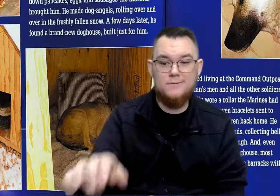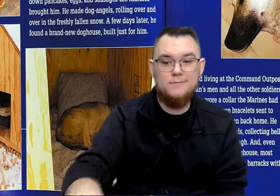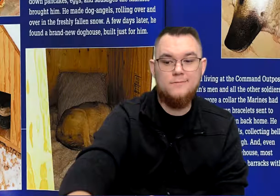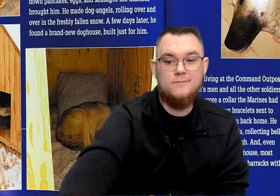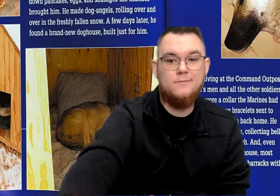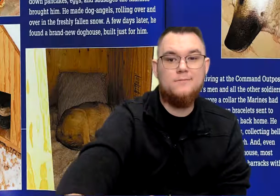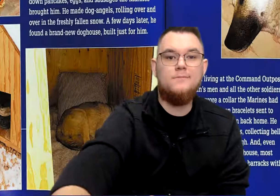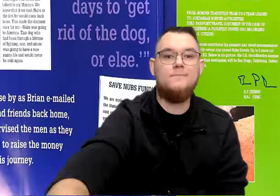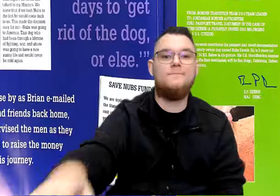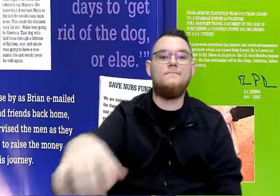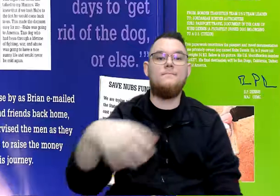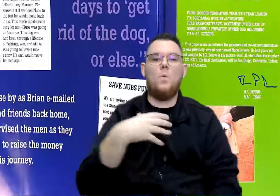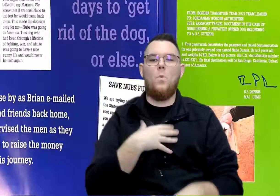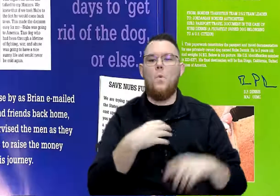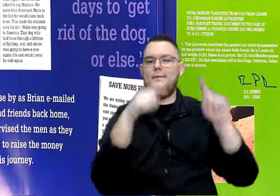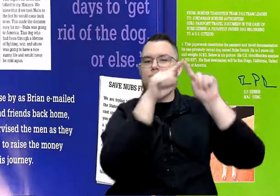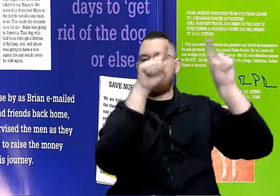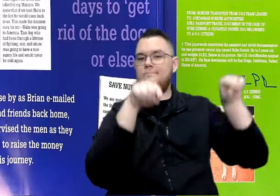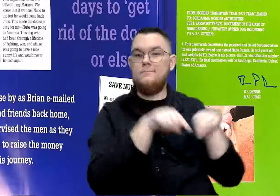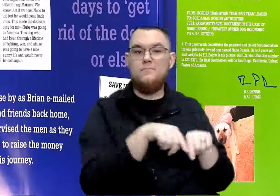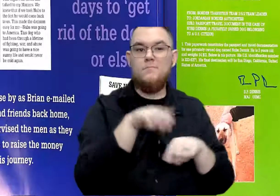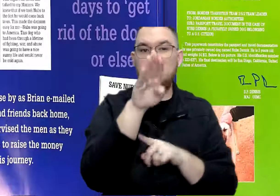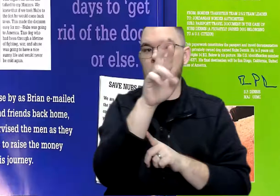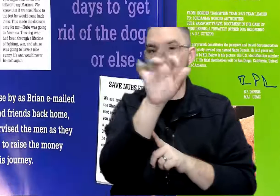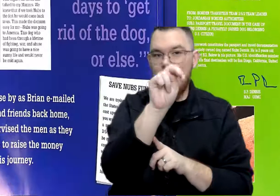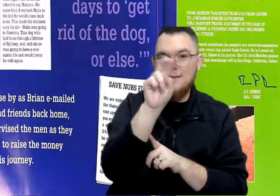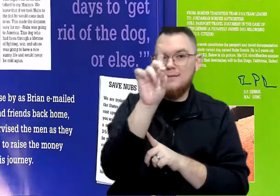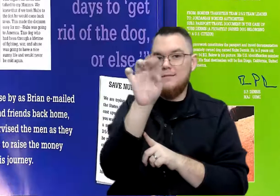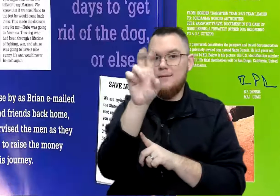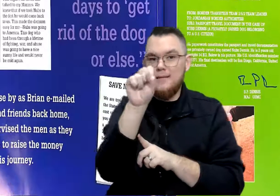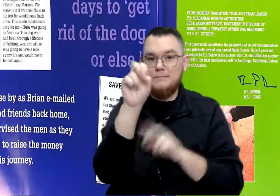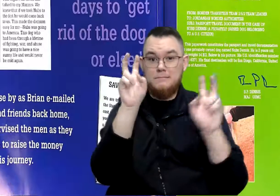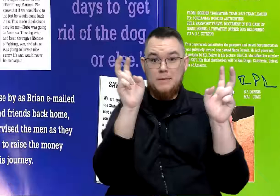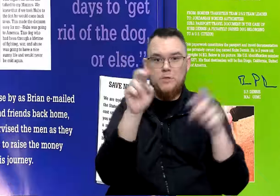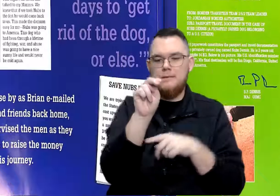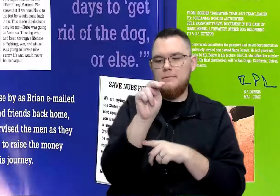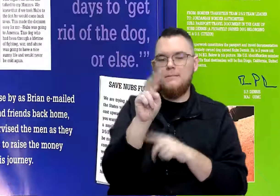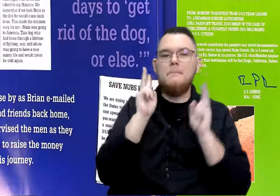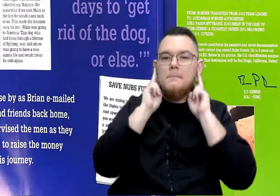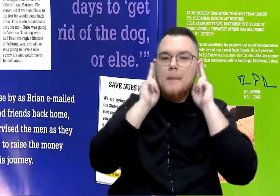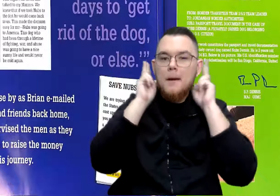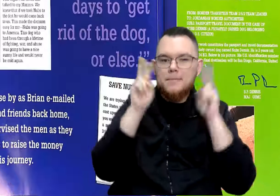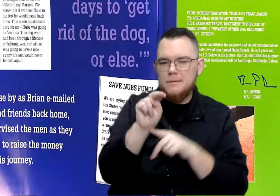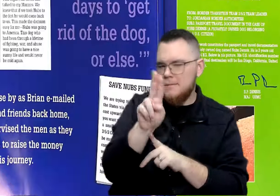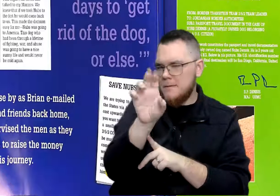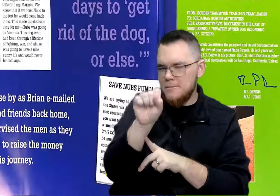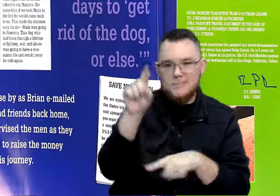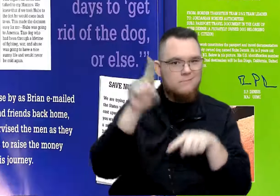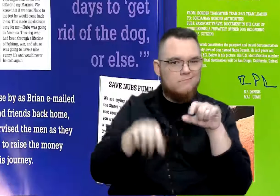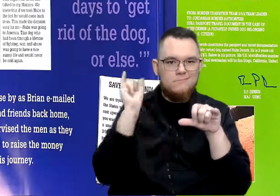From Brian Dennis. Subject: Nubs can't stay. Date: January